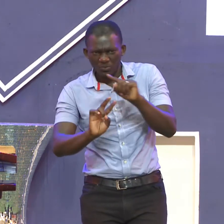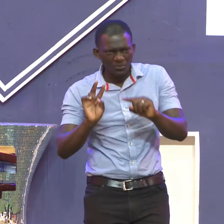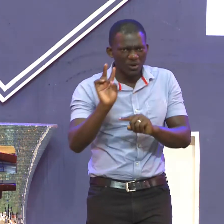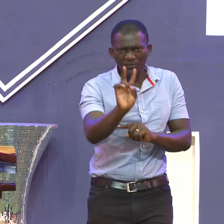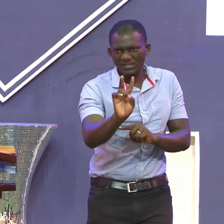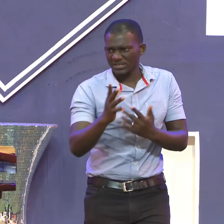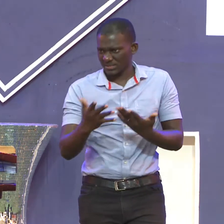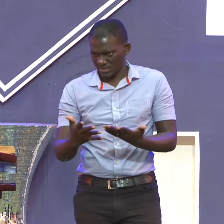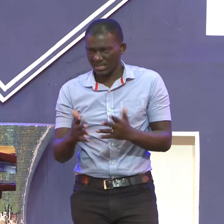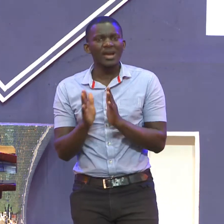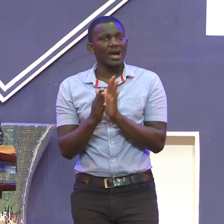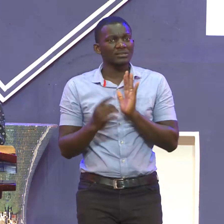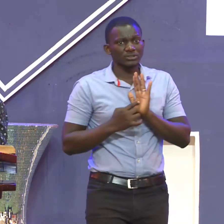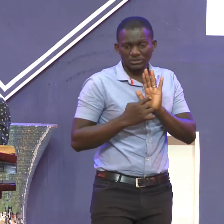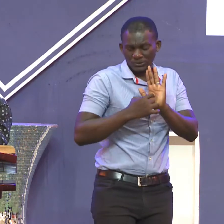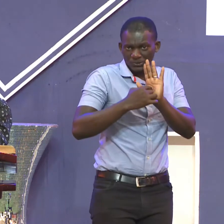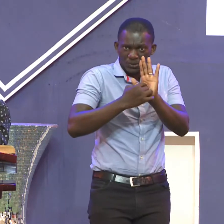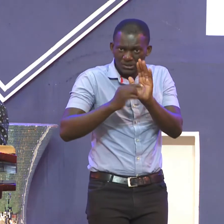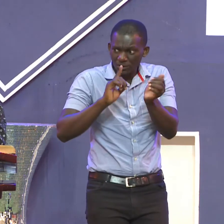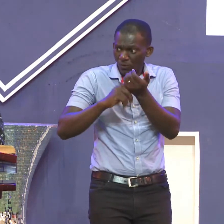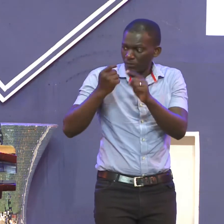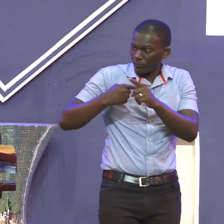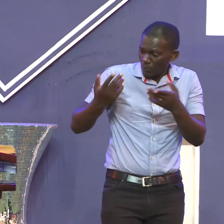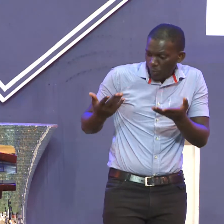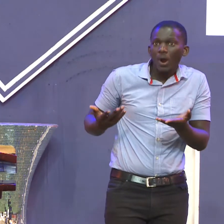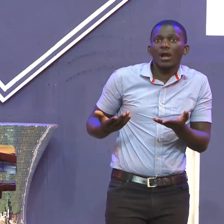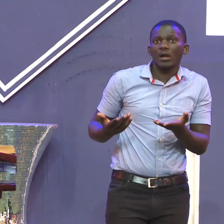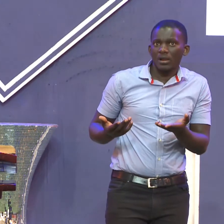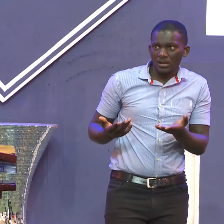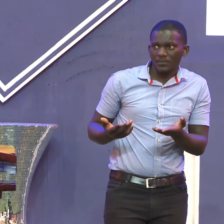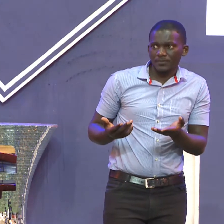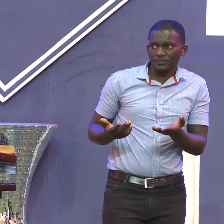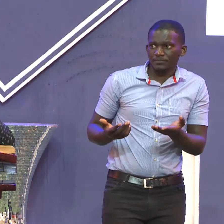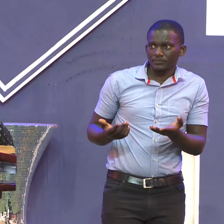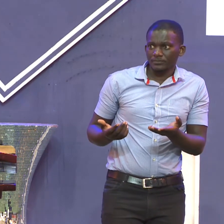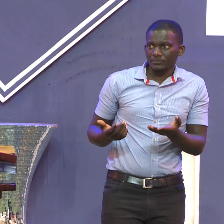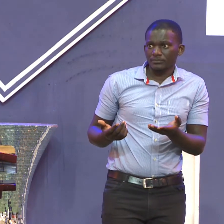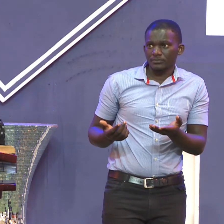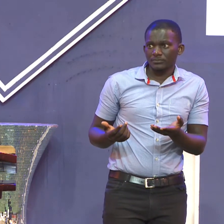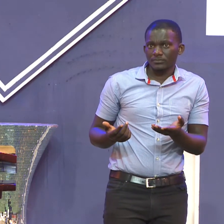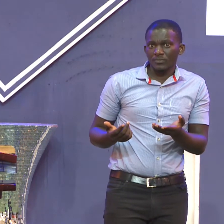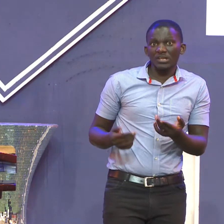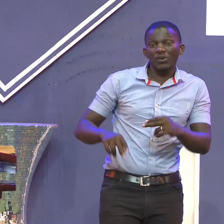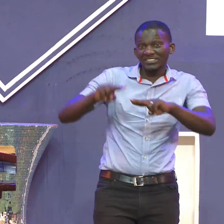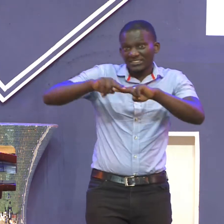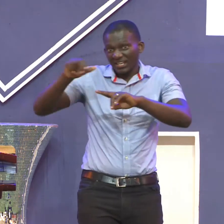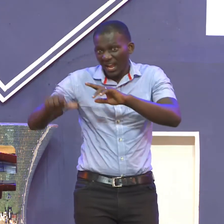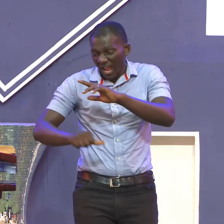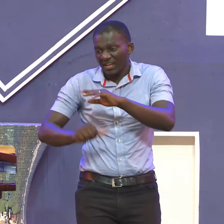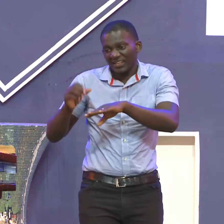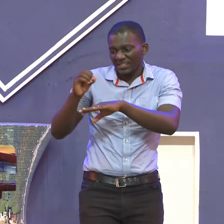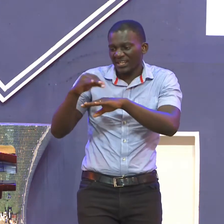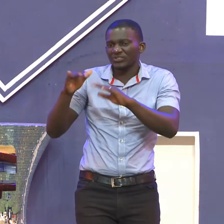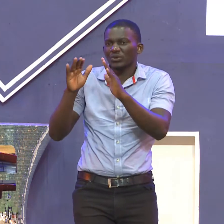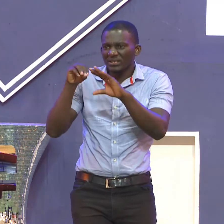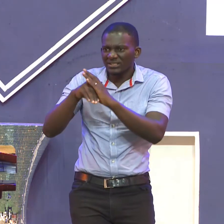of prophecy. Na kulaga waji yabiji. And it gives you the source of those prophecies. Yali atu demo council ya mukama bamu kutesa kwa